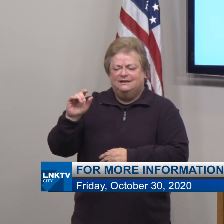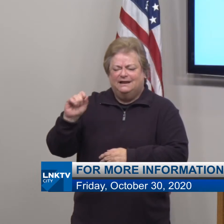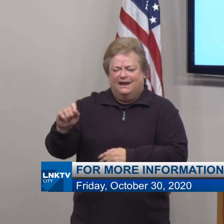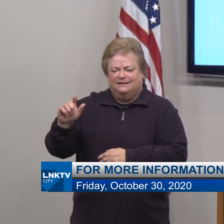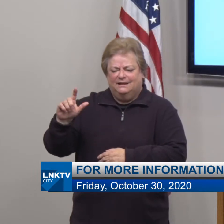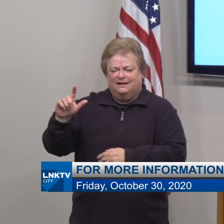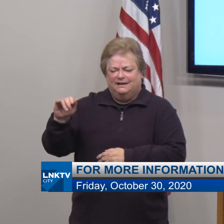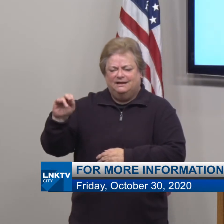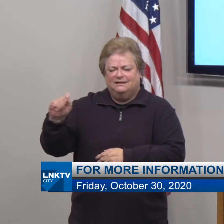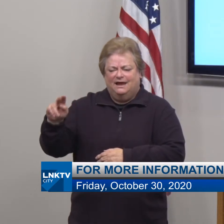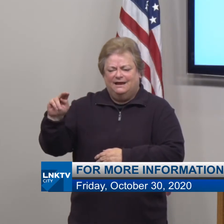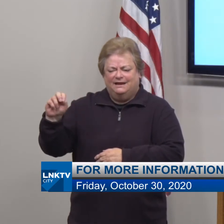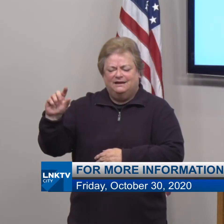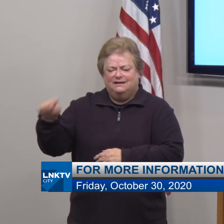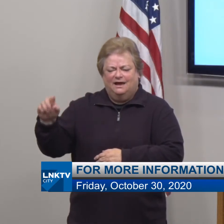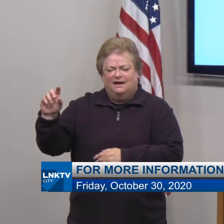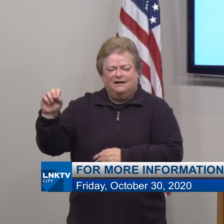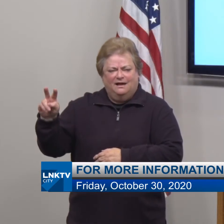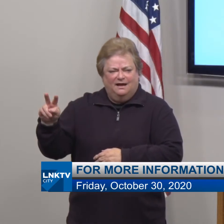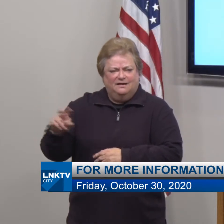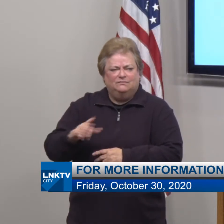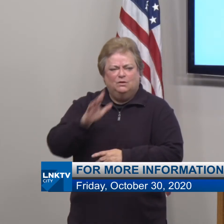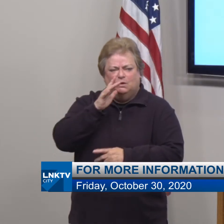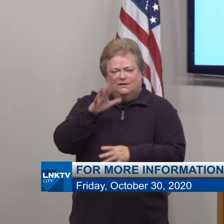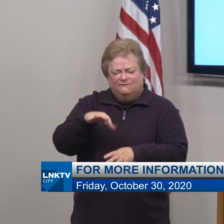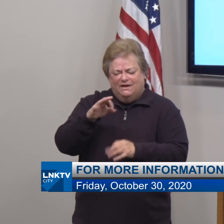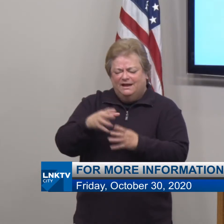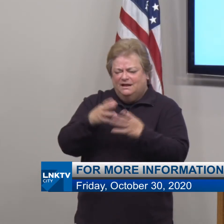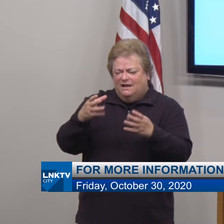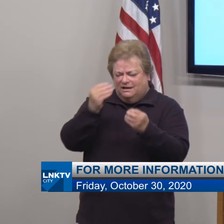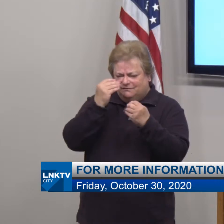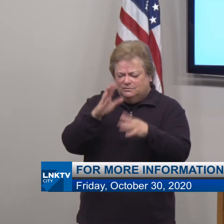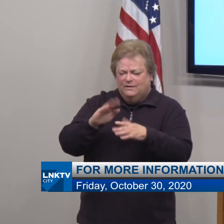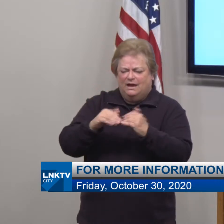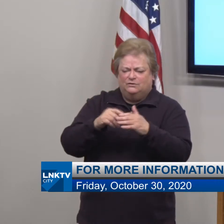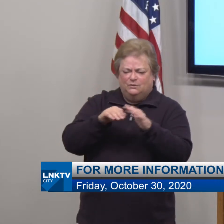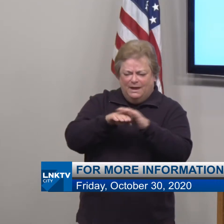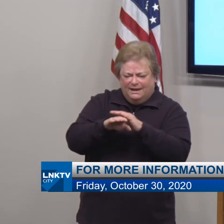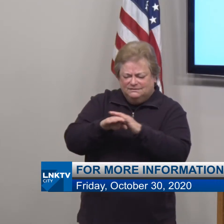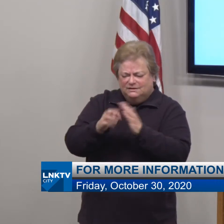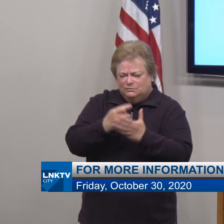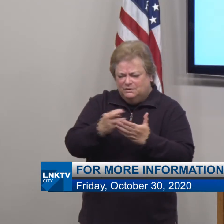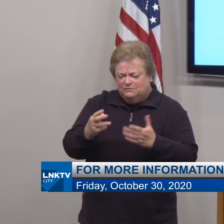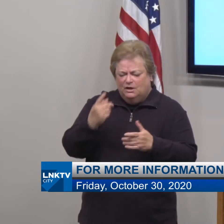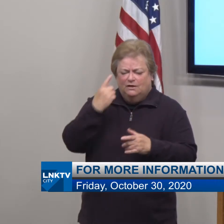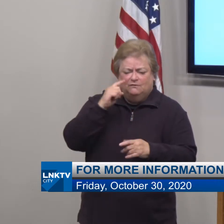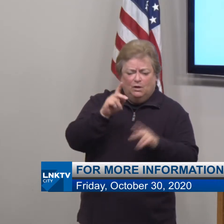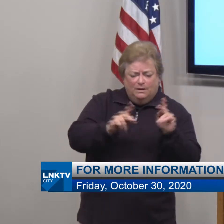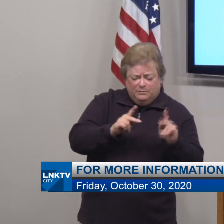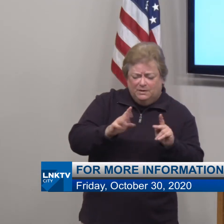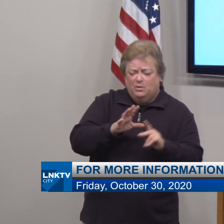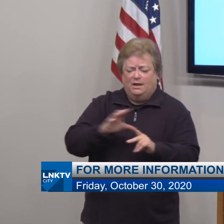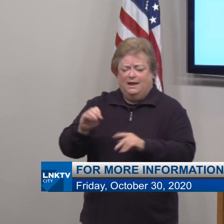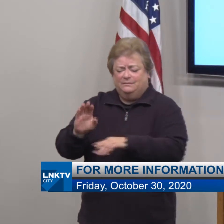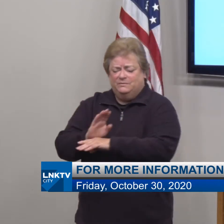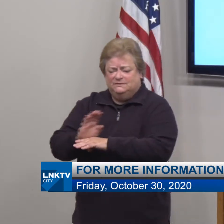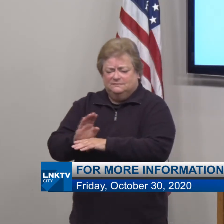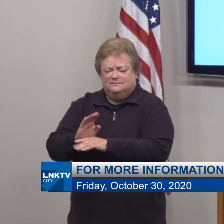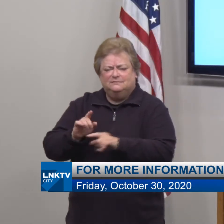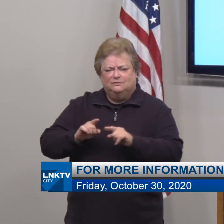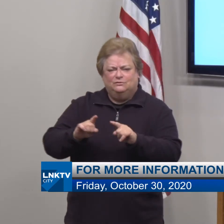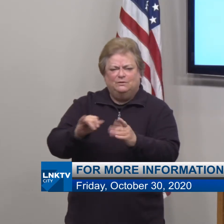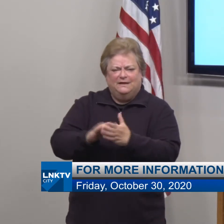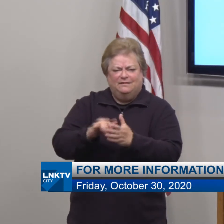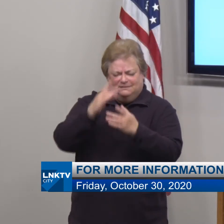covid19.lincoln.ne.gov. That's where you'll find lots of information on how to access resources available to both residents and businesses during